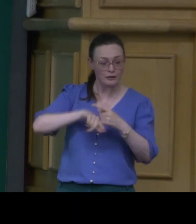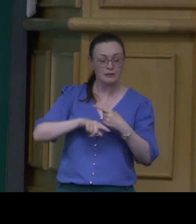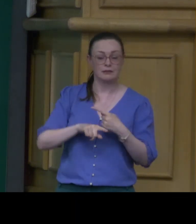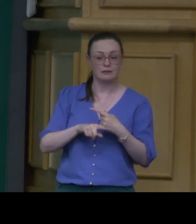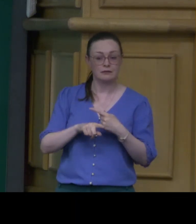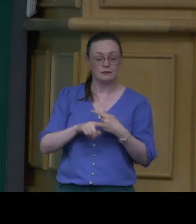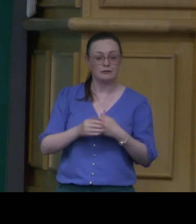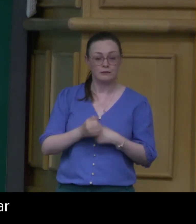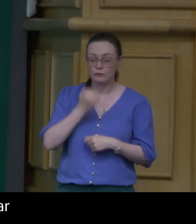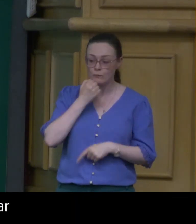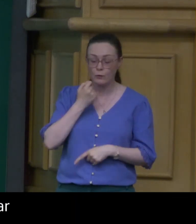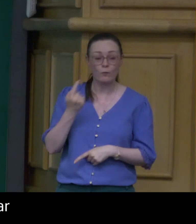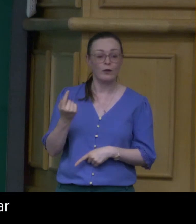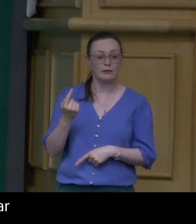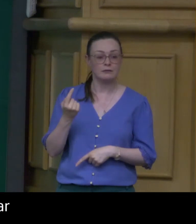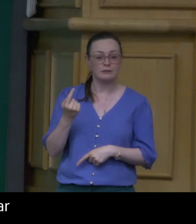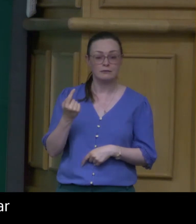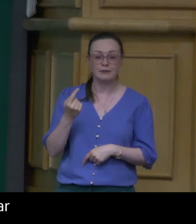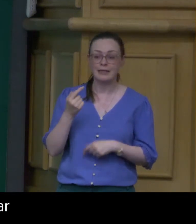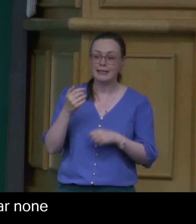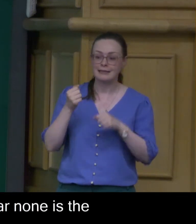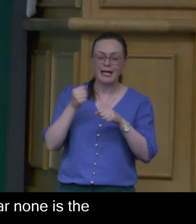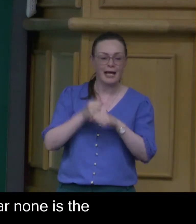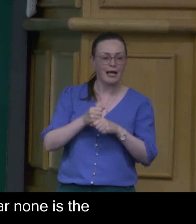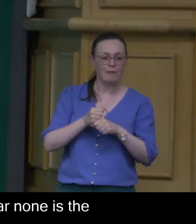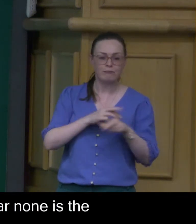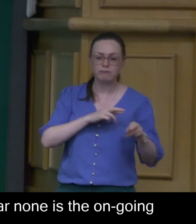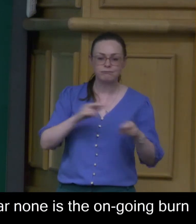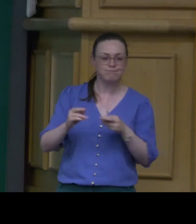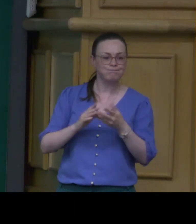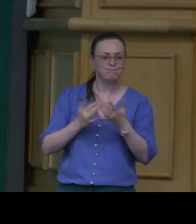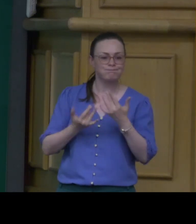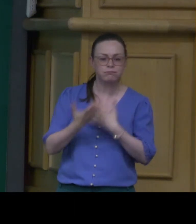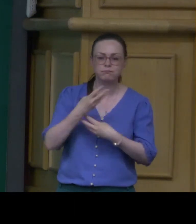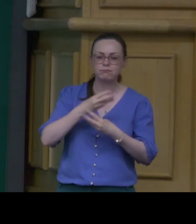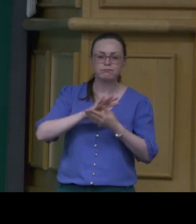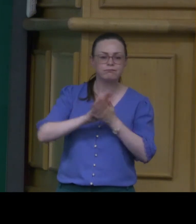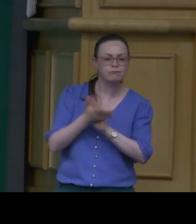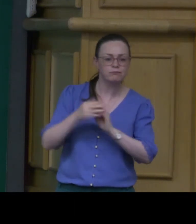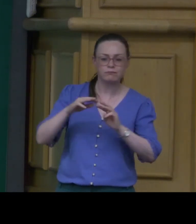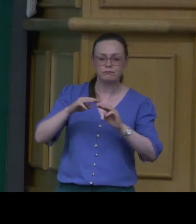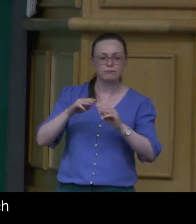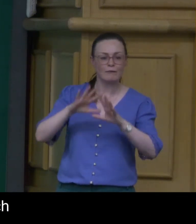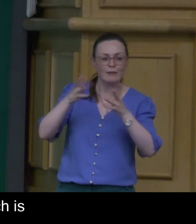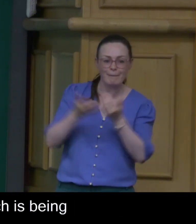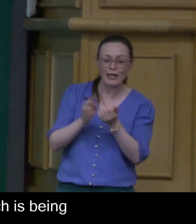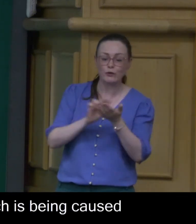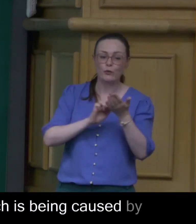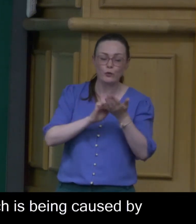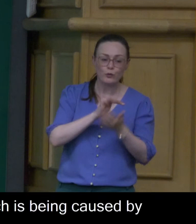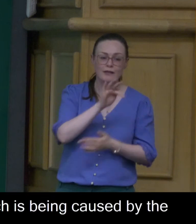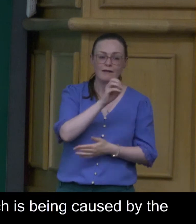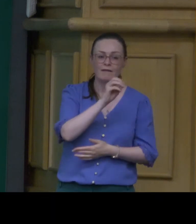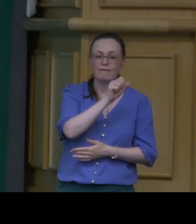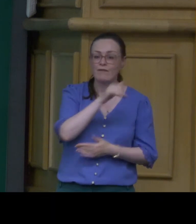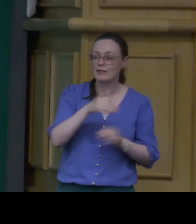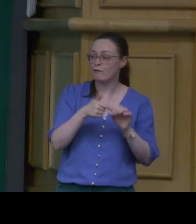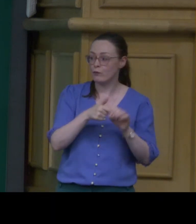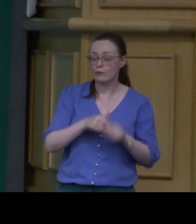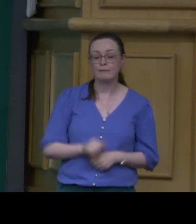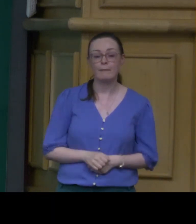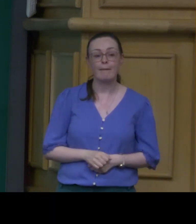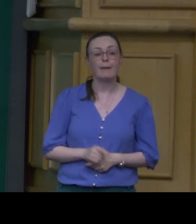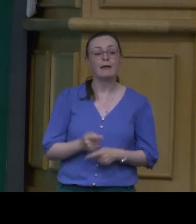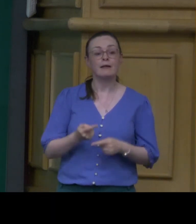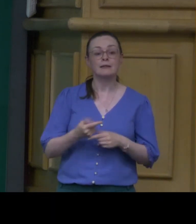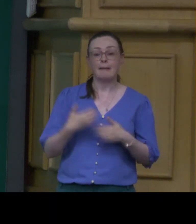none, is the ongoing burning and destruction of our planet, which has been caused by the use of those fossil fuels. Our